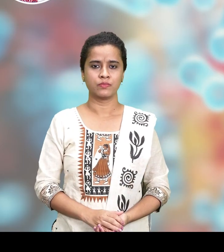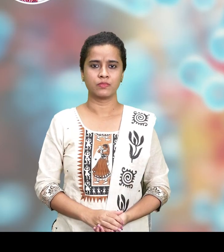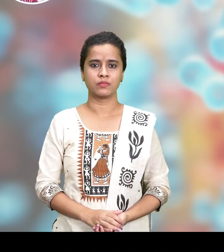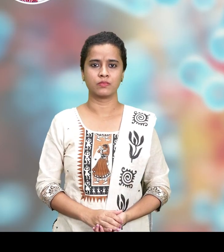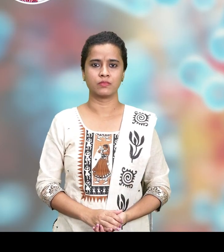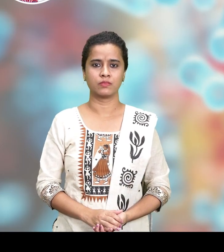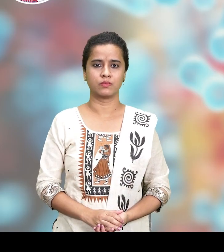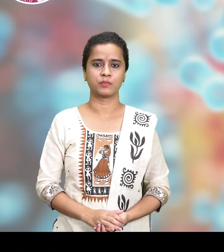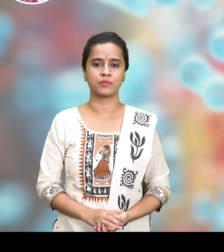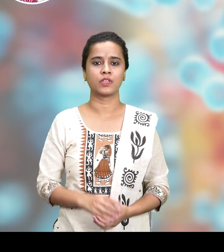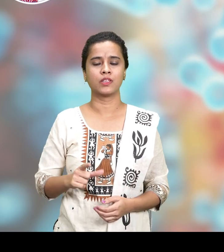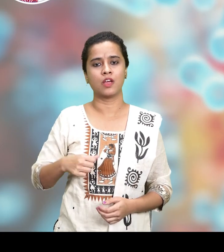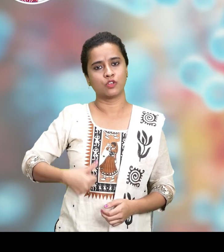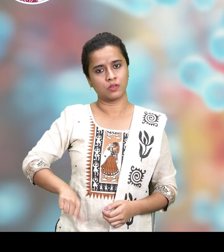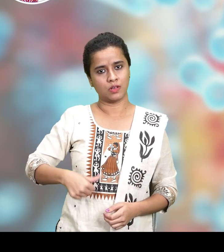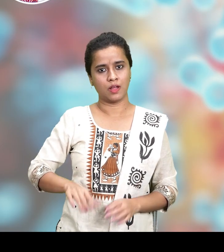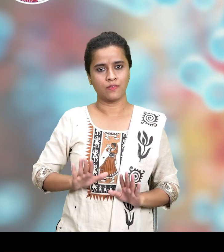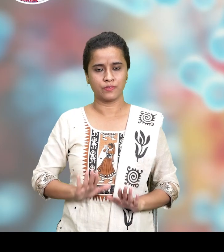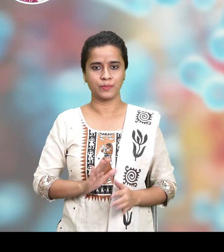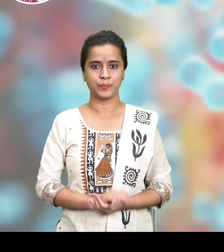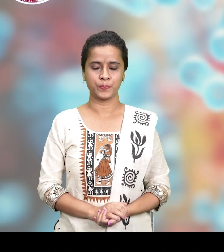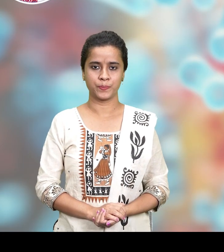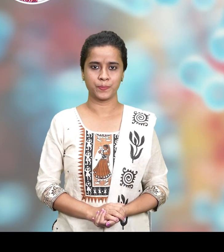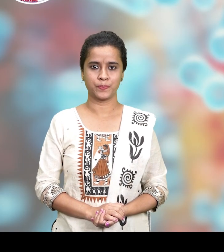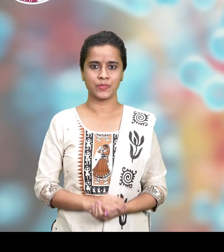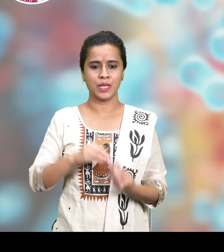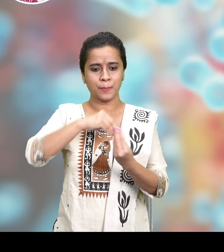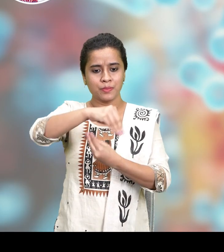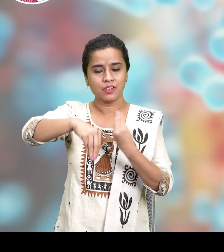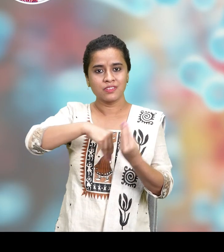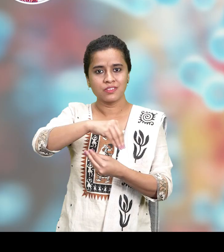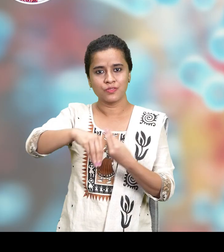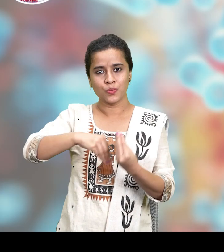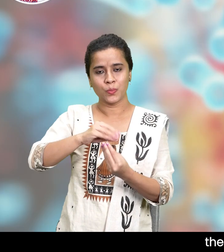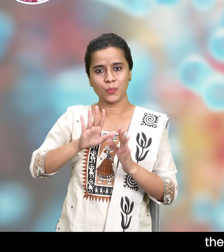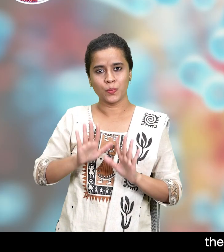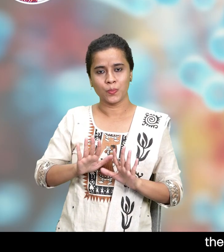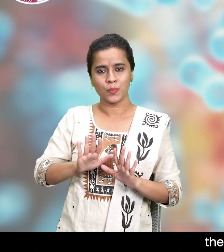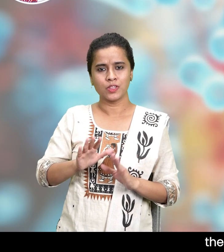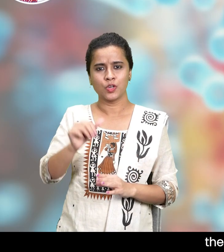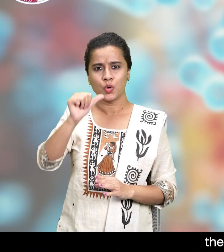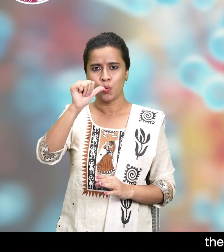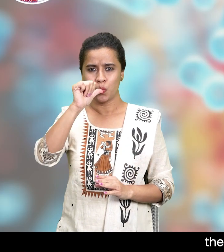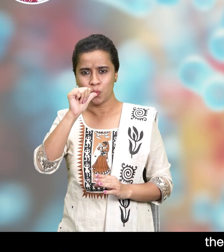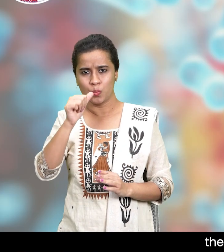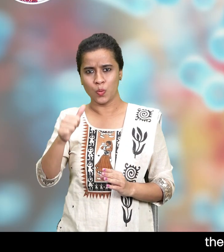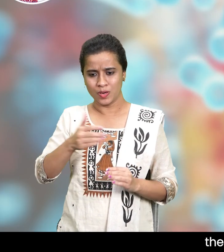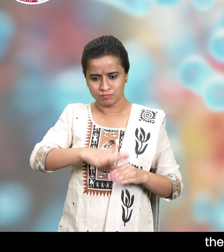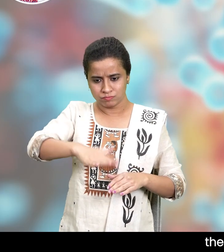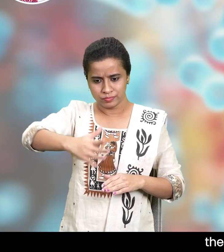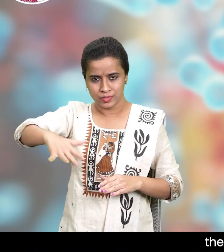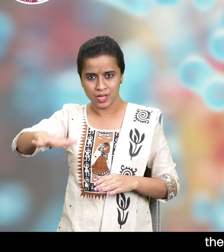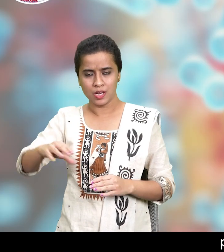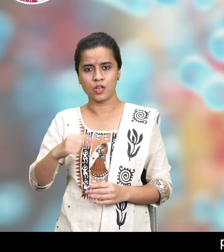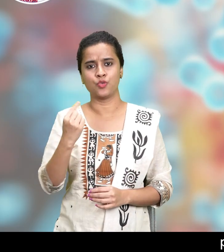such as cholera get mixed with the drinking water